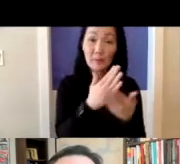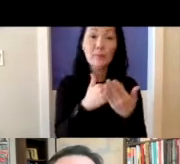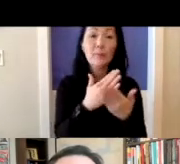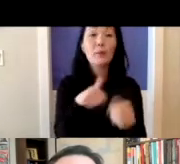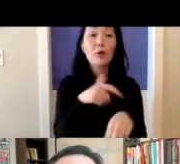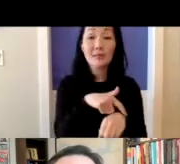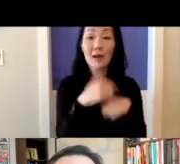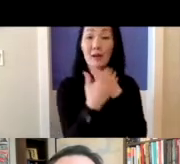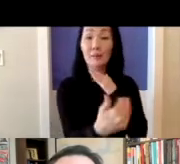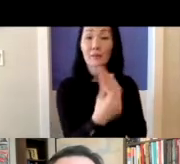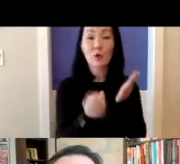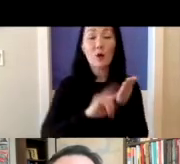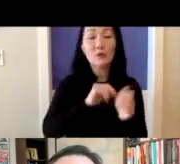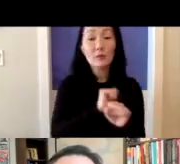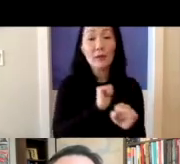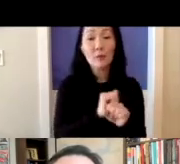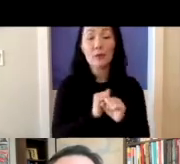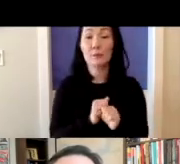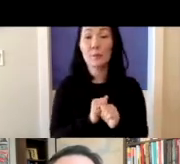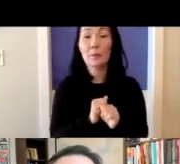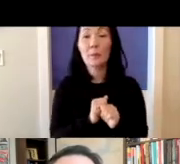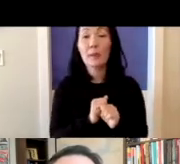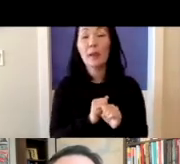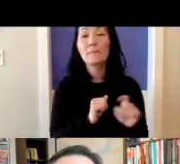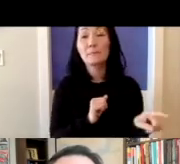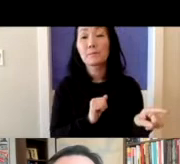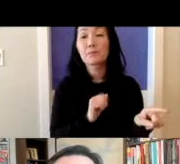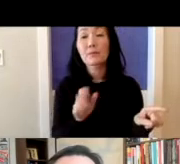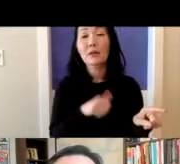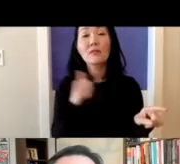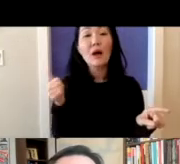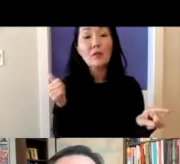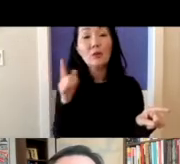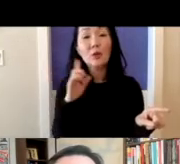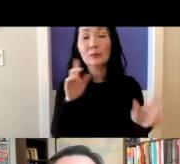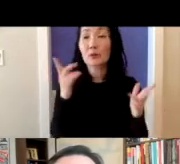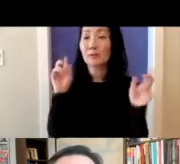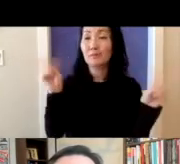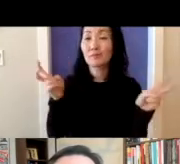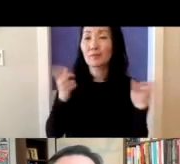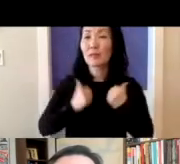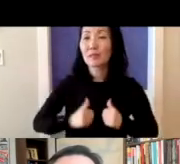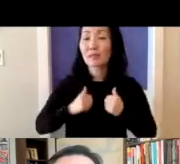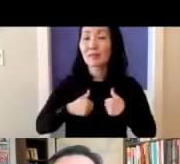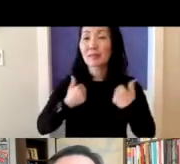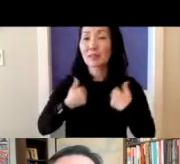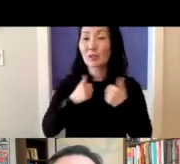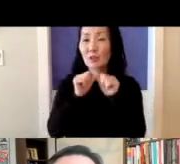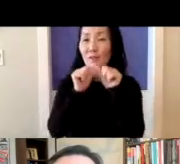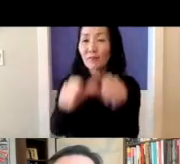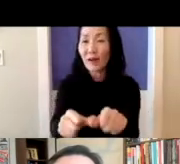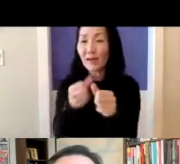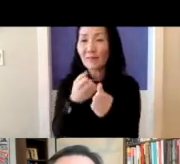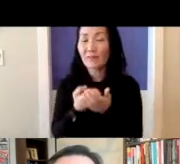the role of gig work as well as others as kind of survival income generation, that it all, I think,